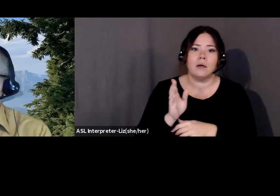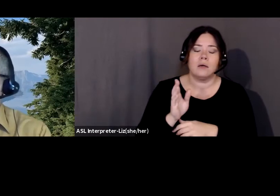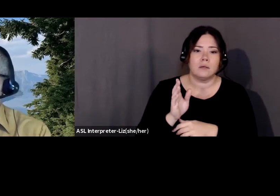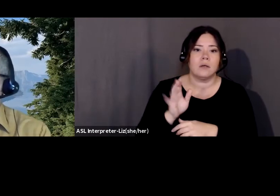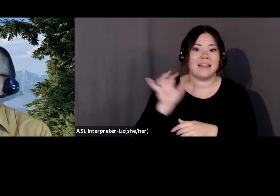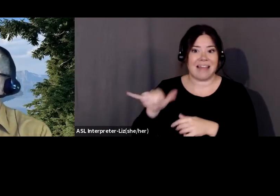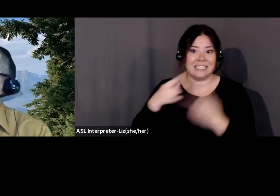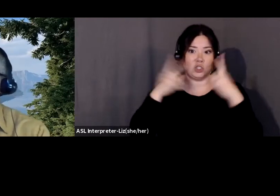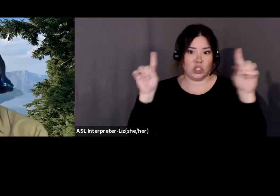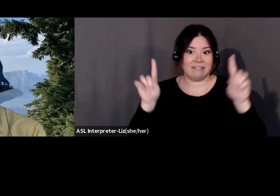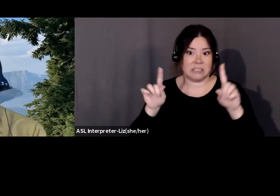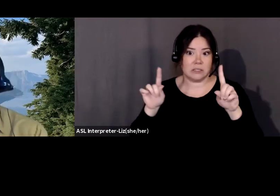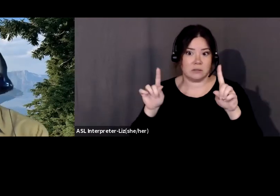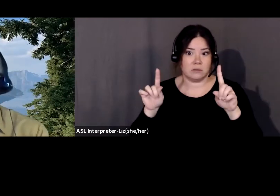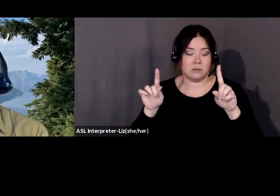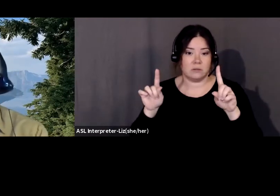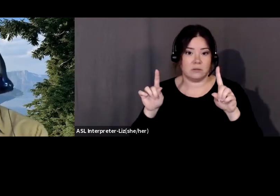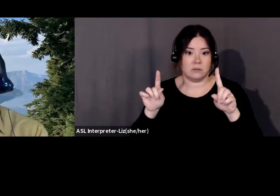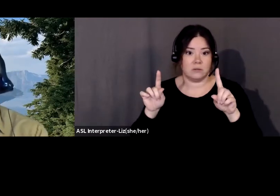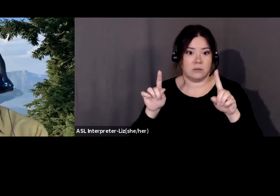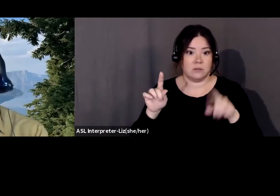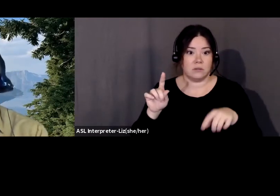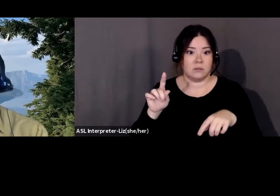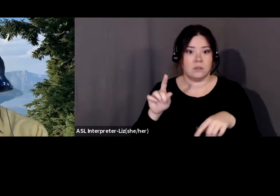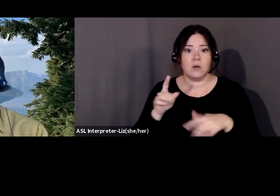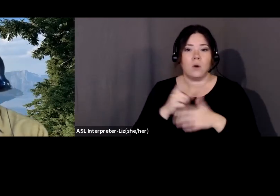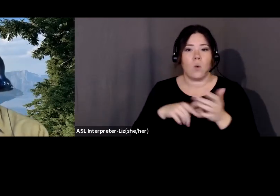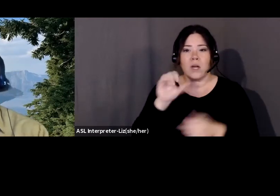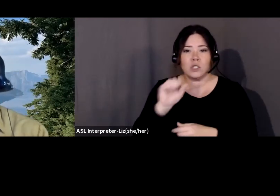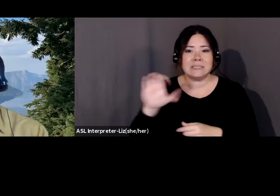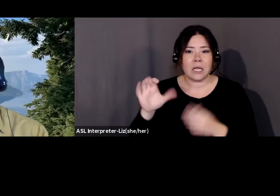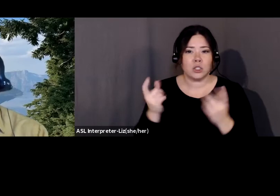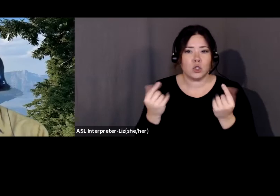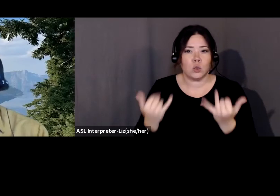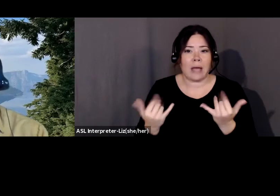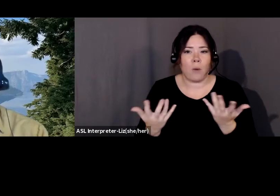achieved by SILC members? So what are some things that SILCs do?